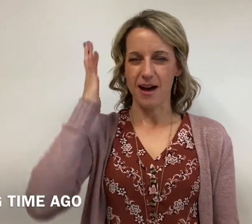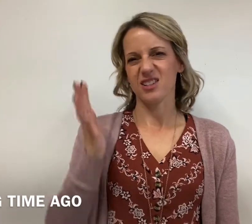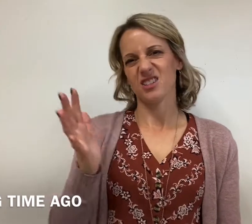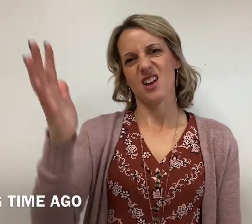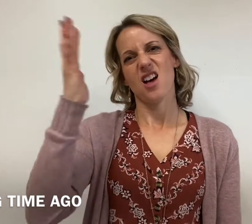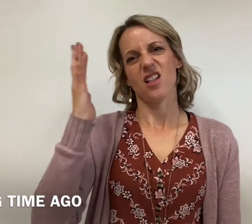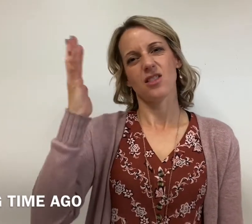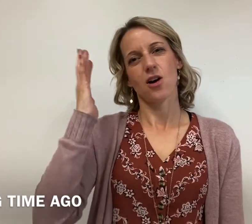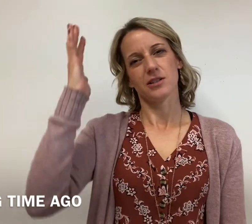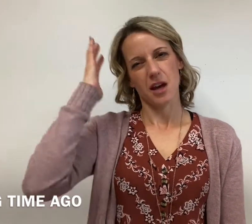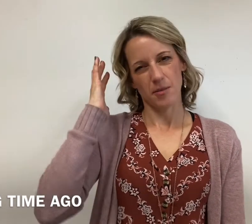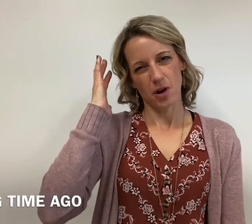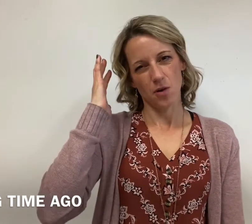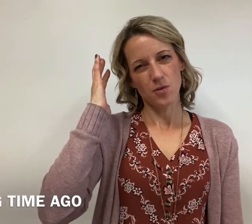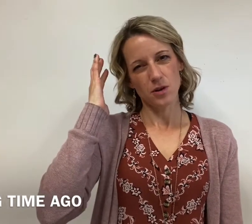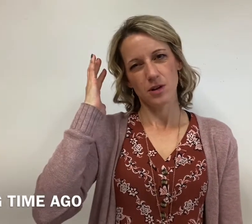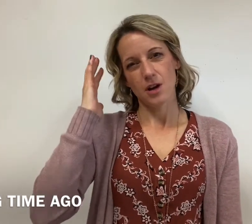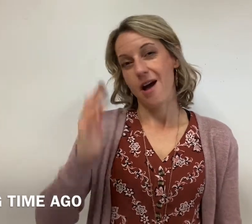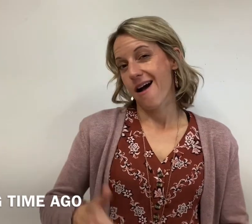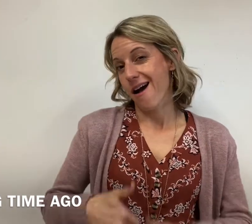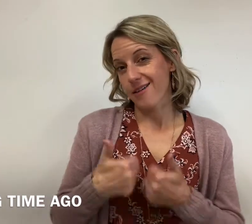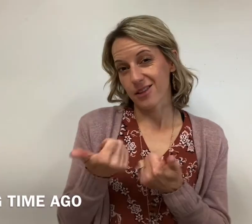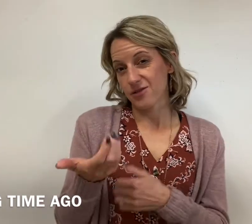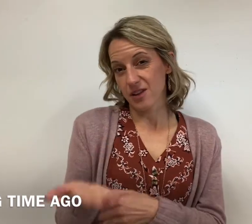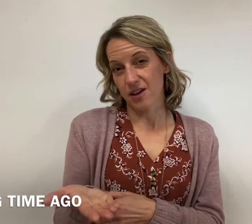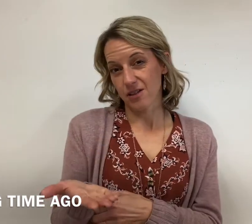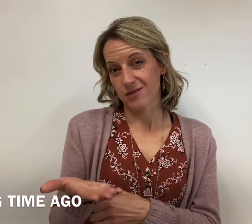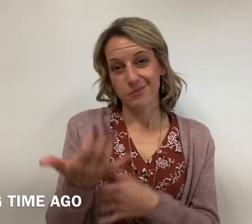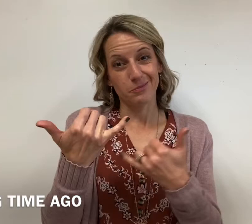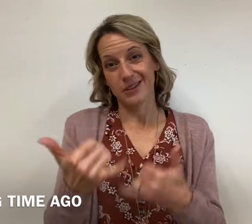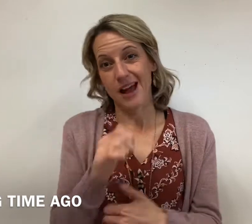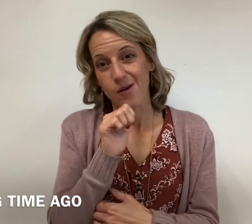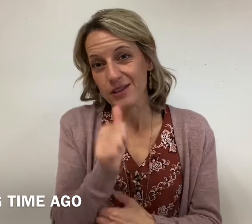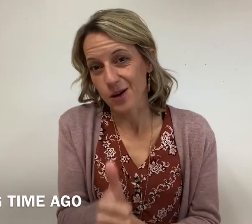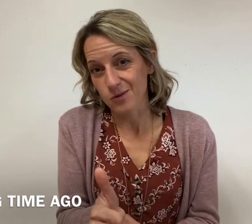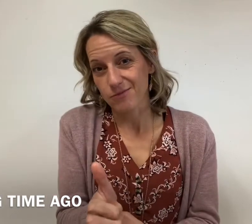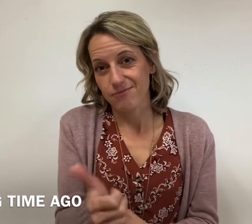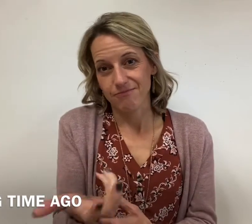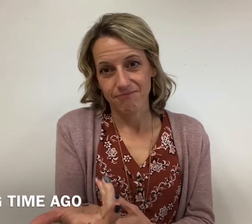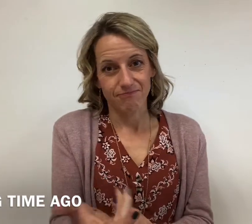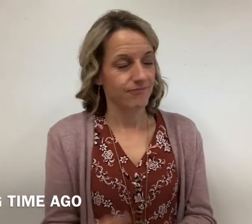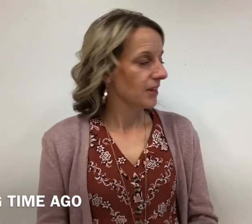past. A long time ago, I lived there, but now I don't.